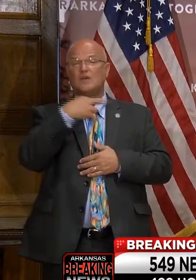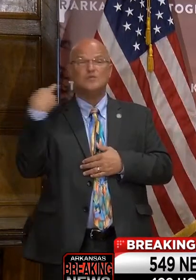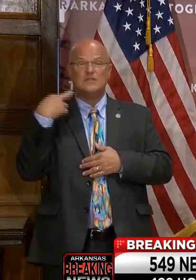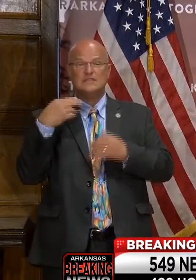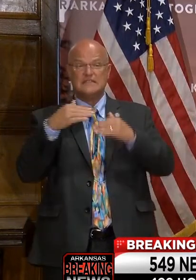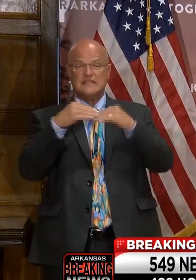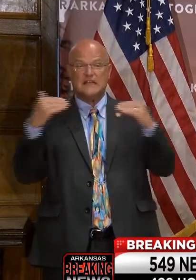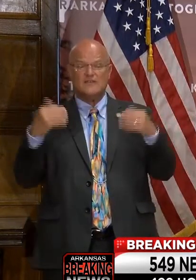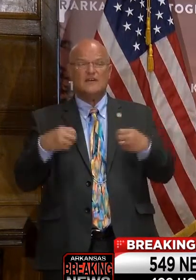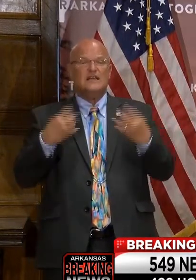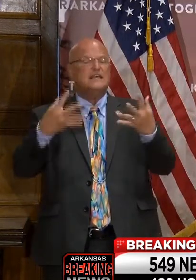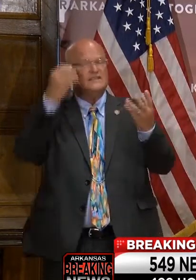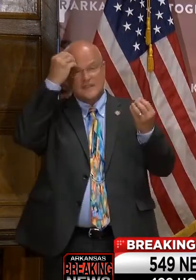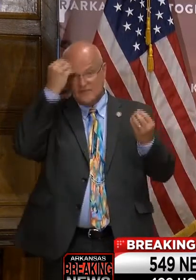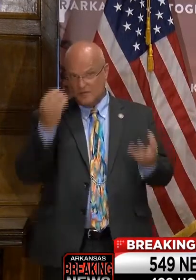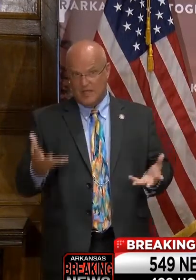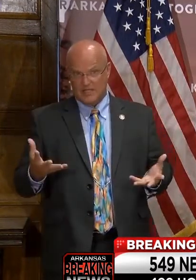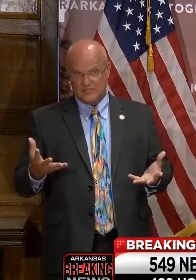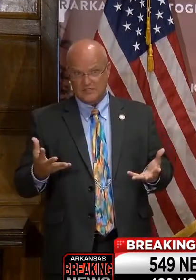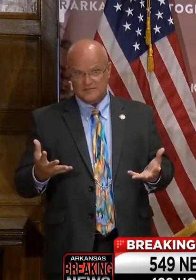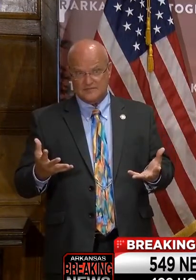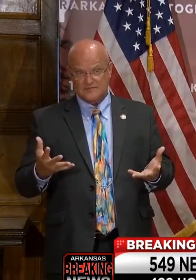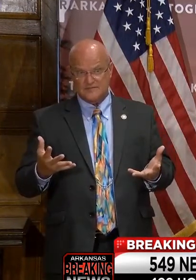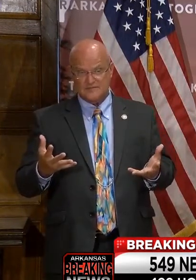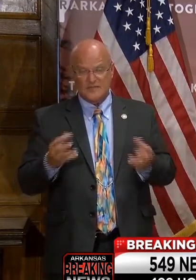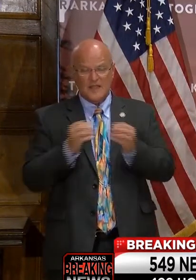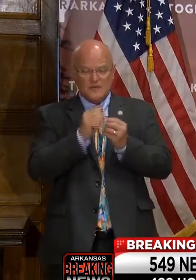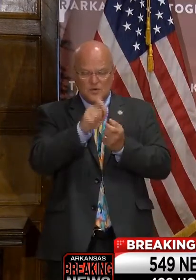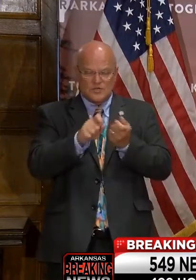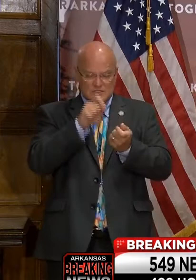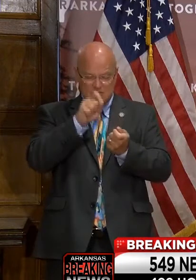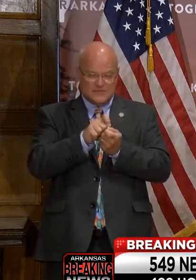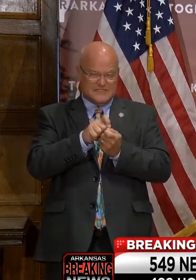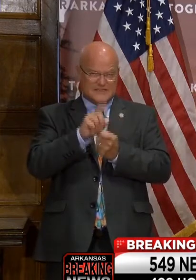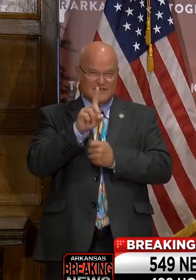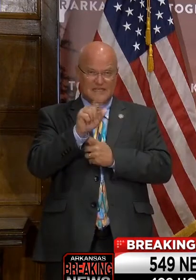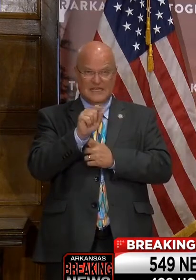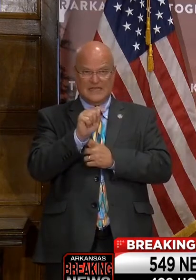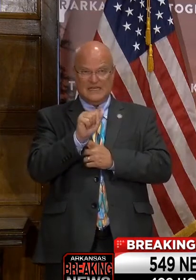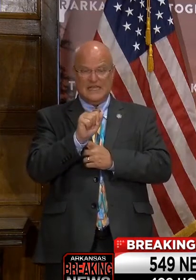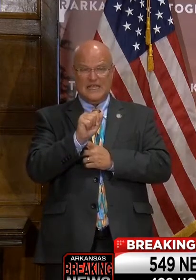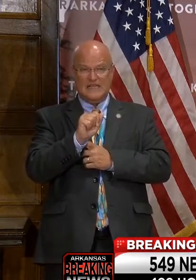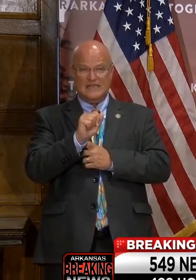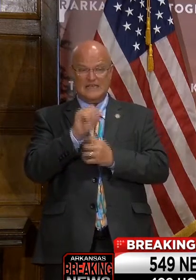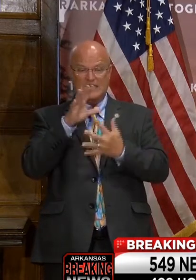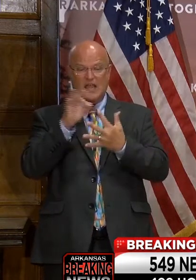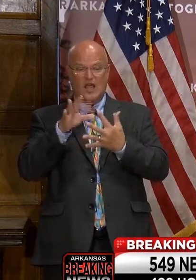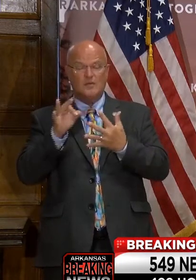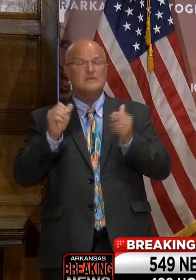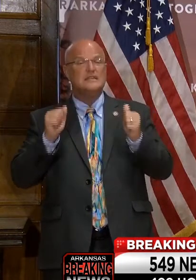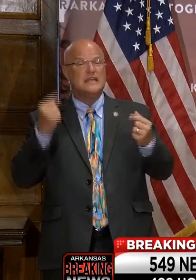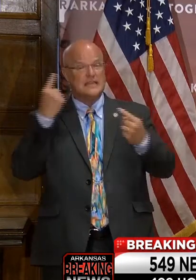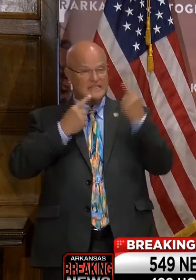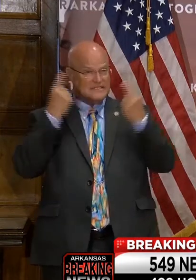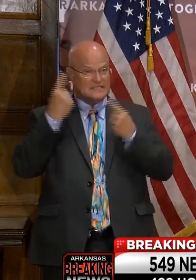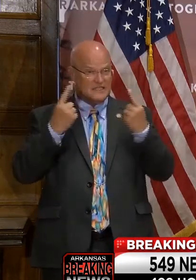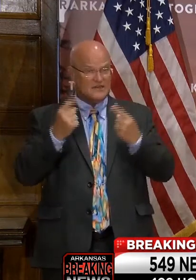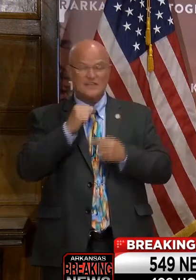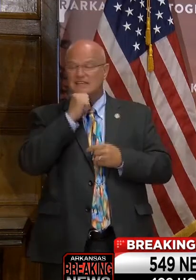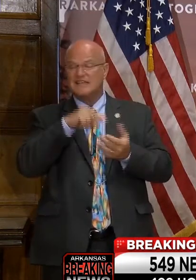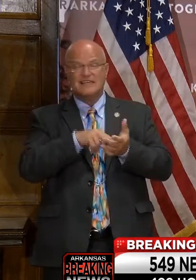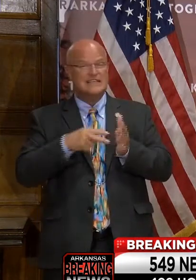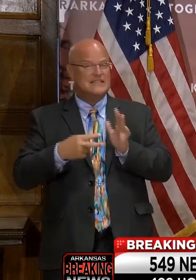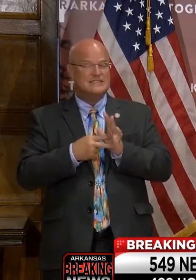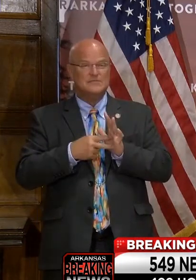level gives information at a more specific data and options that they can consider. It doesn't